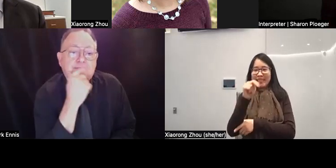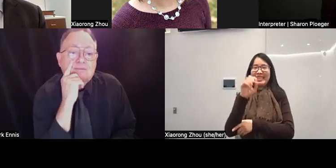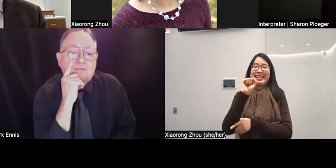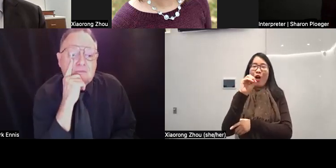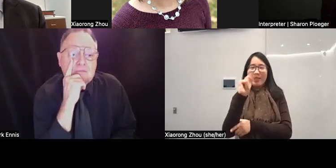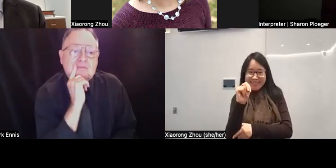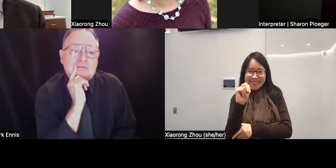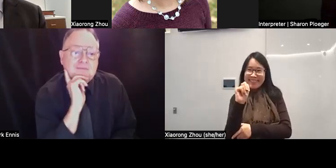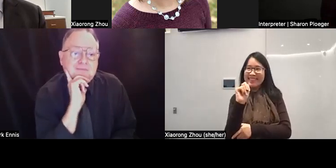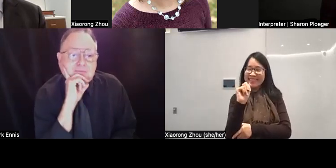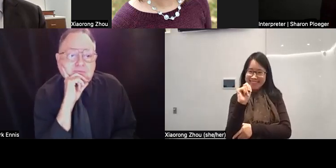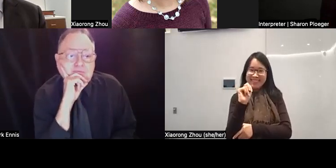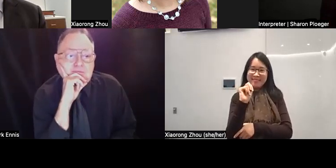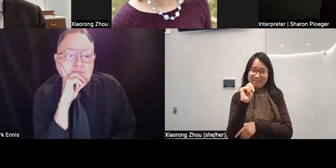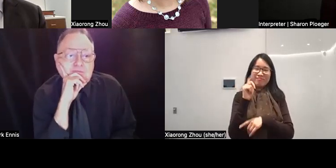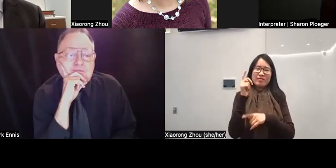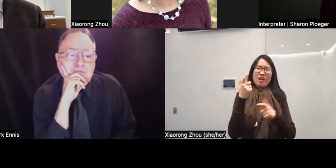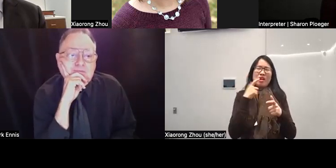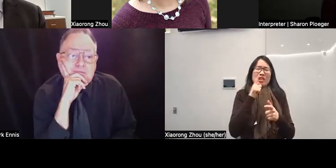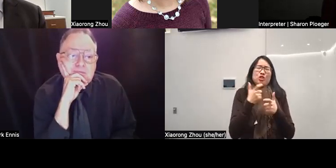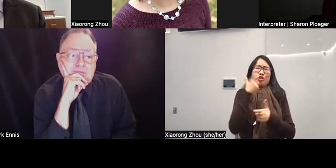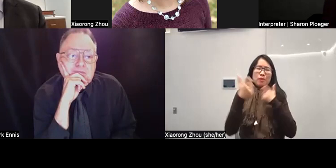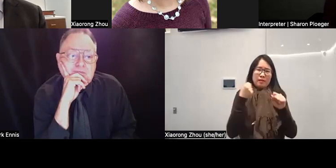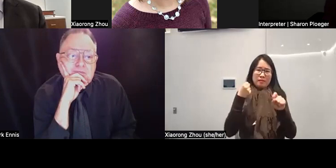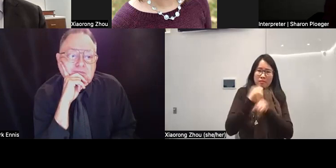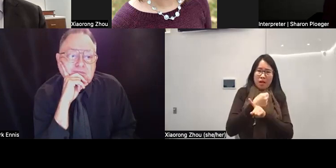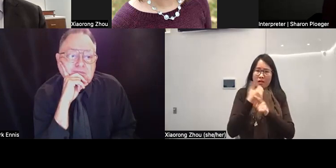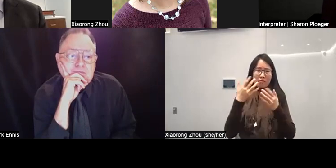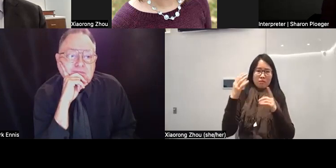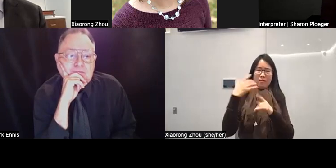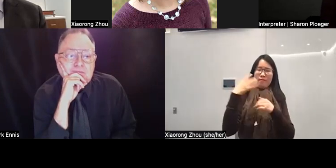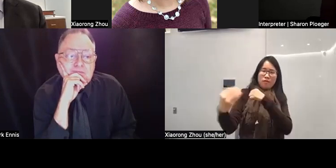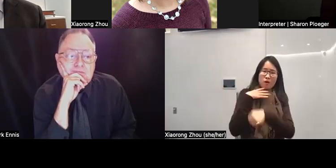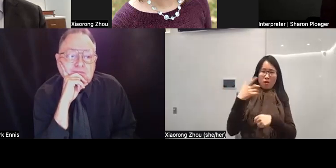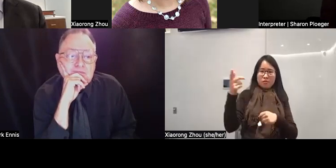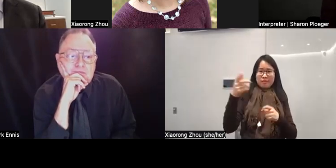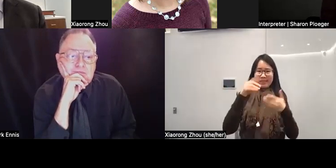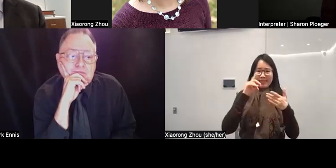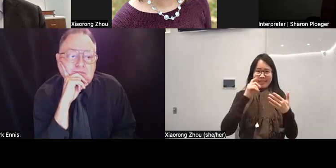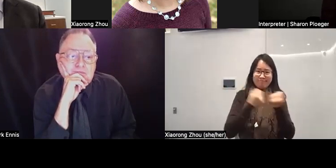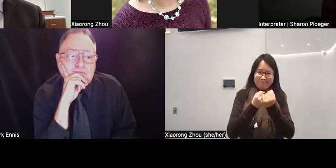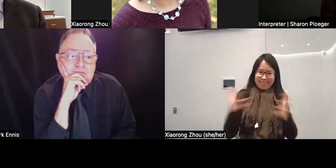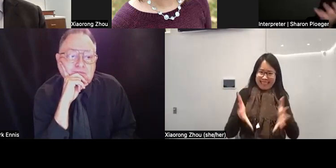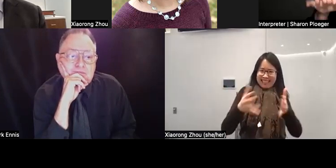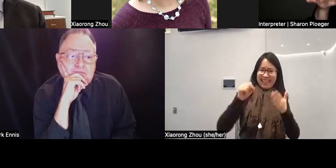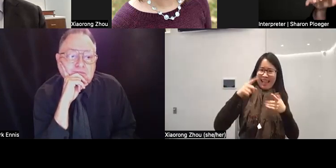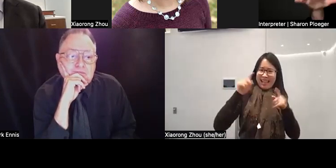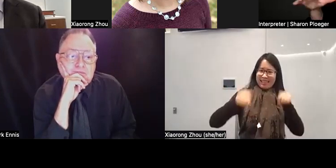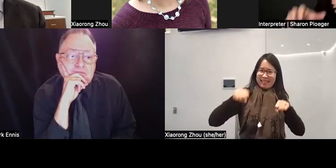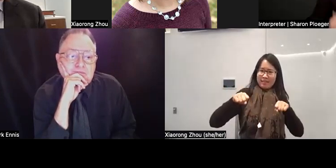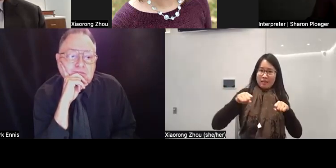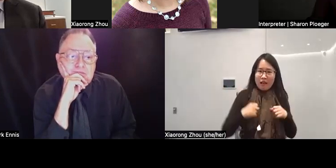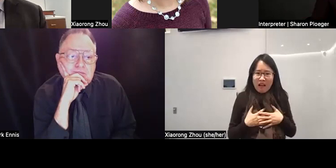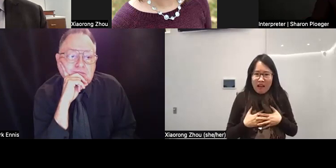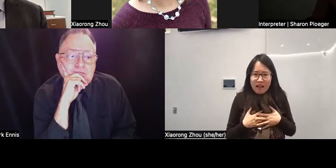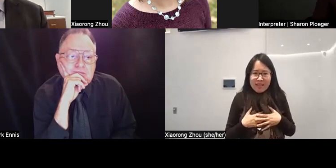Dr. Johnson. John Johnson and John Johnson. That really had a huge impact on me. She's